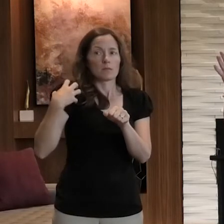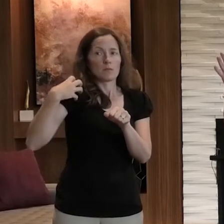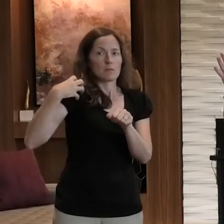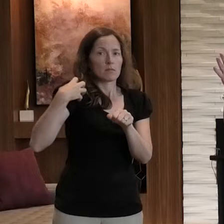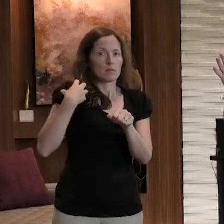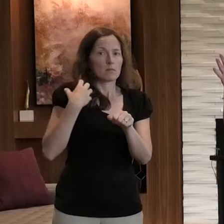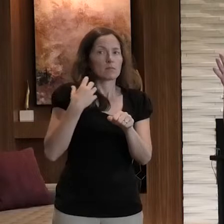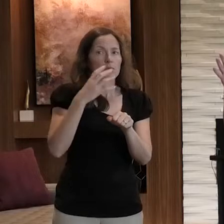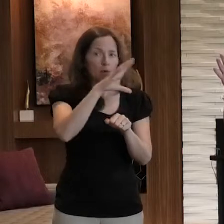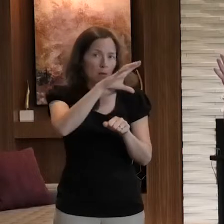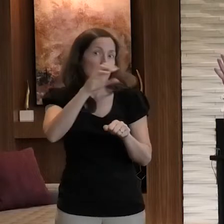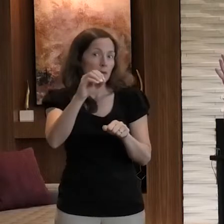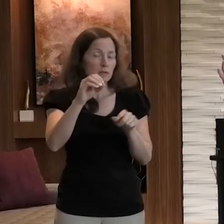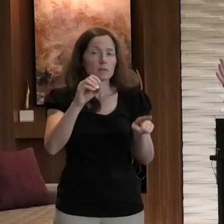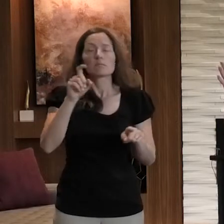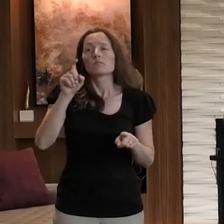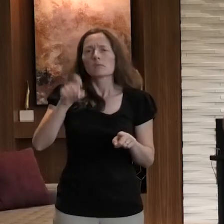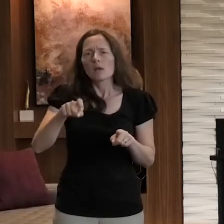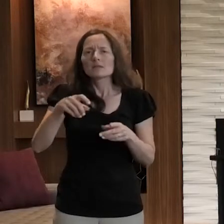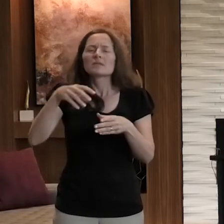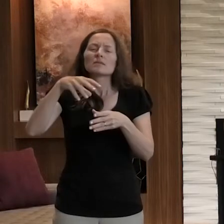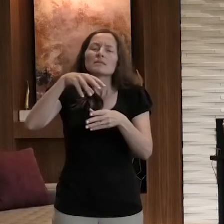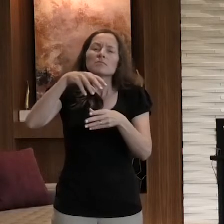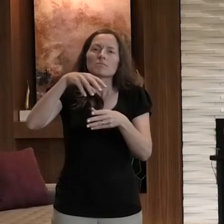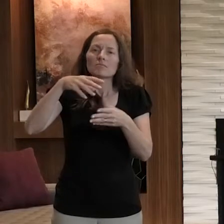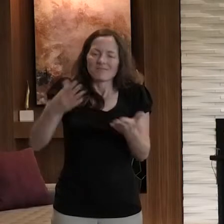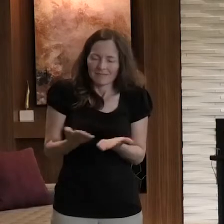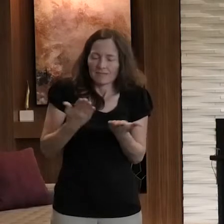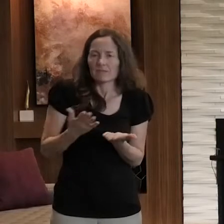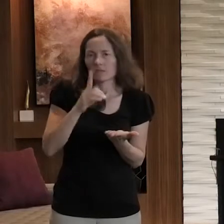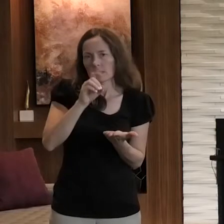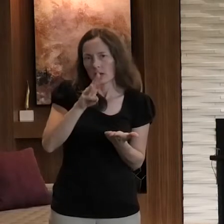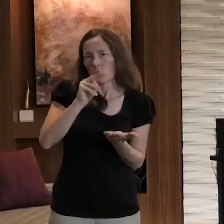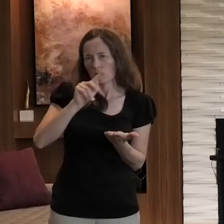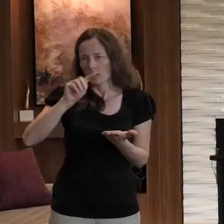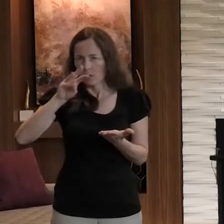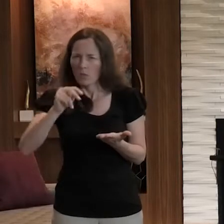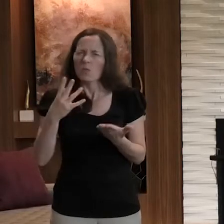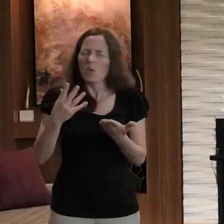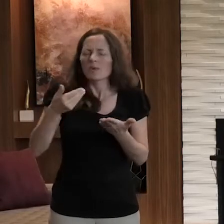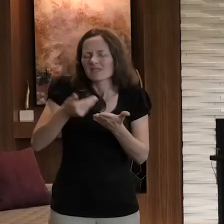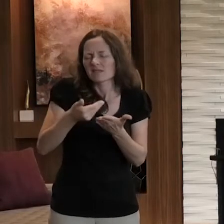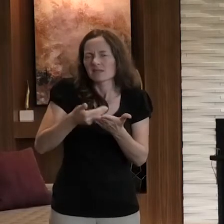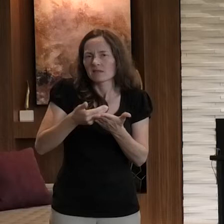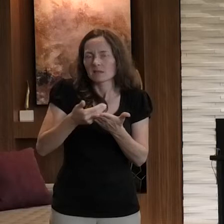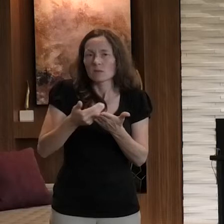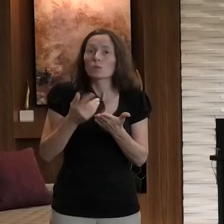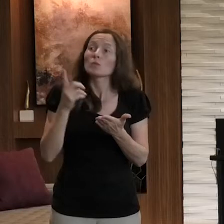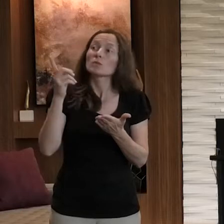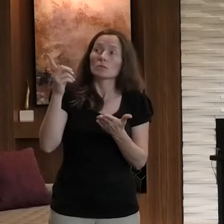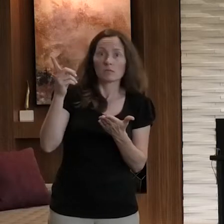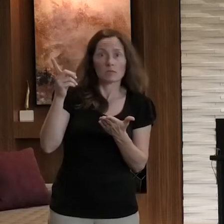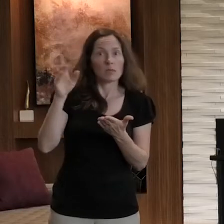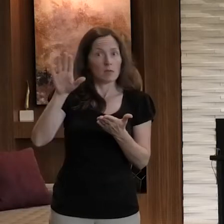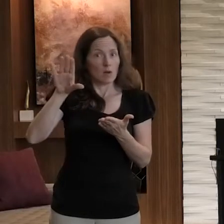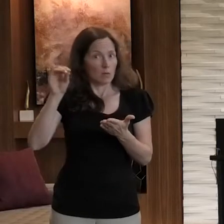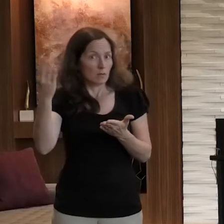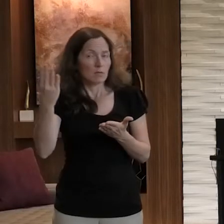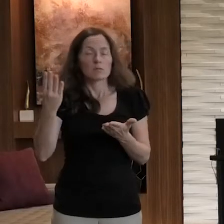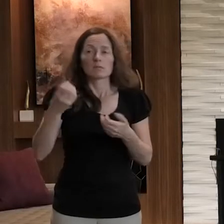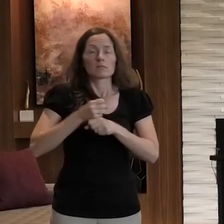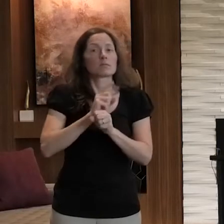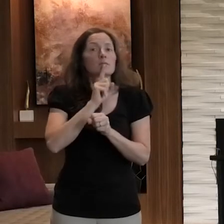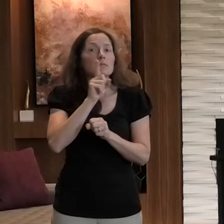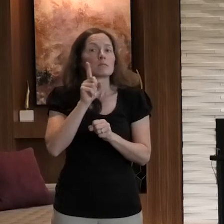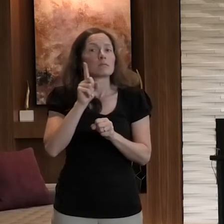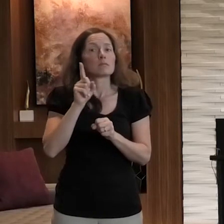or near downtown to enable their employees who otherwise couldn't afford to live in this great place